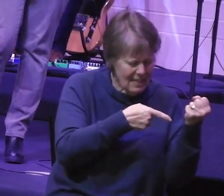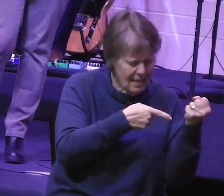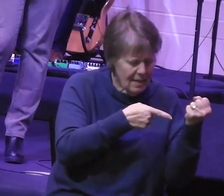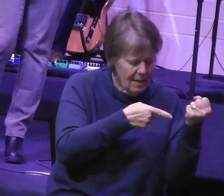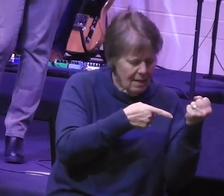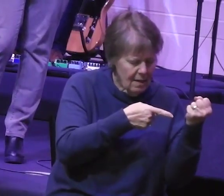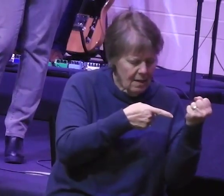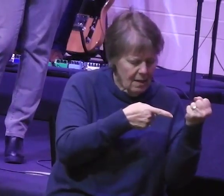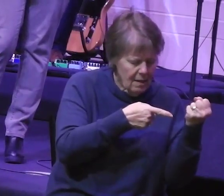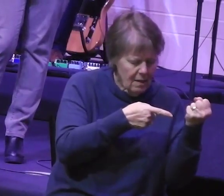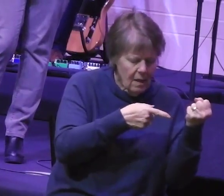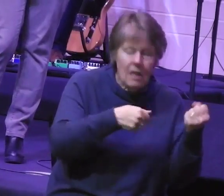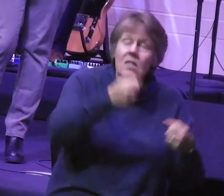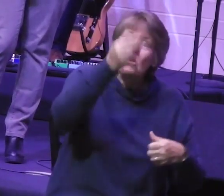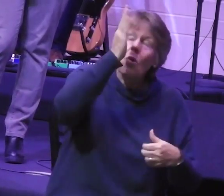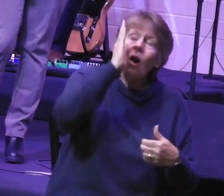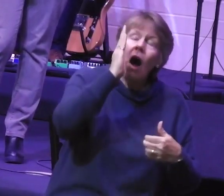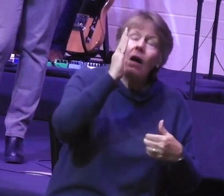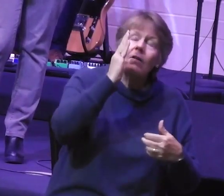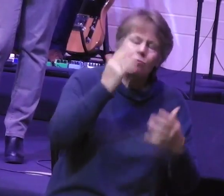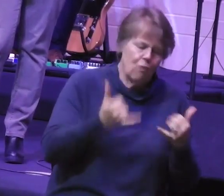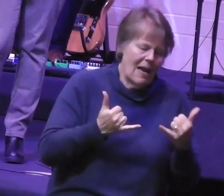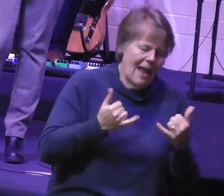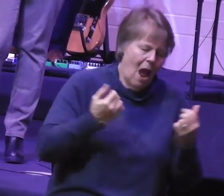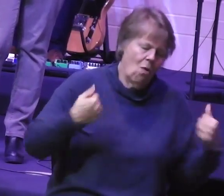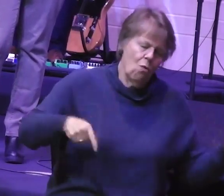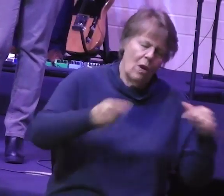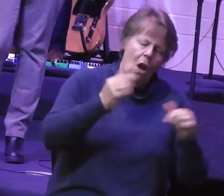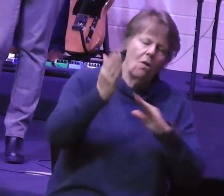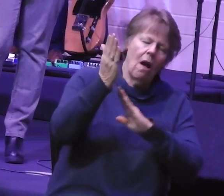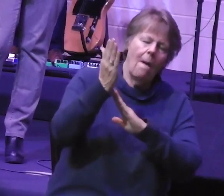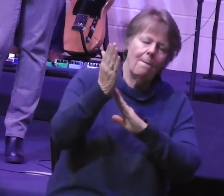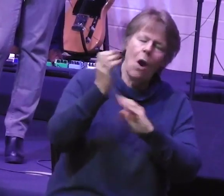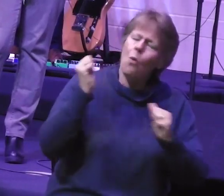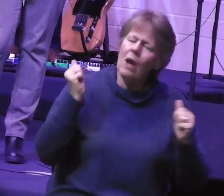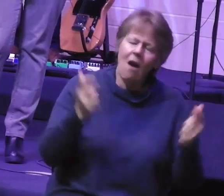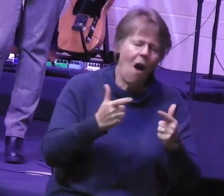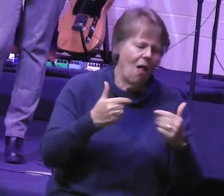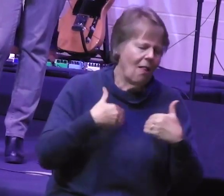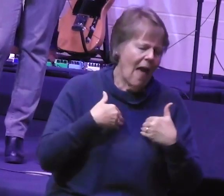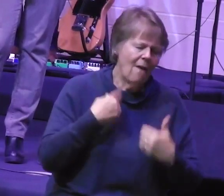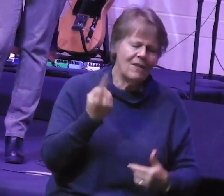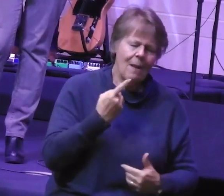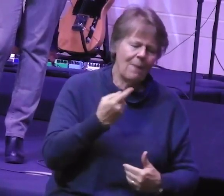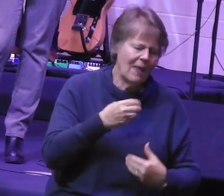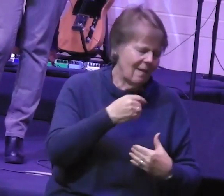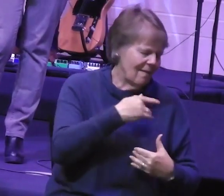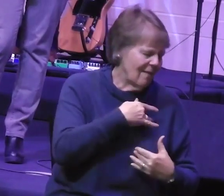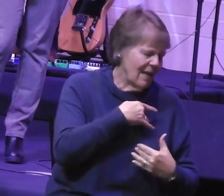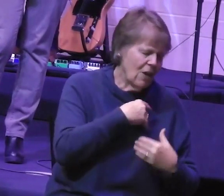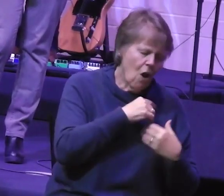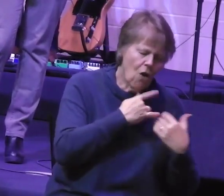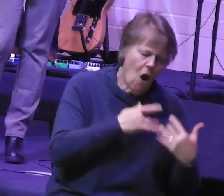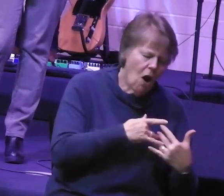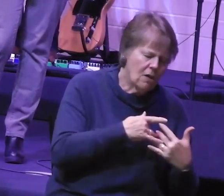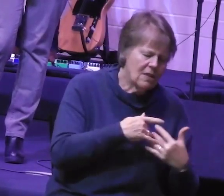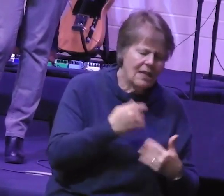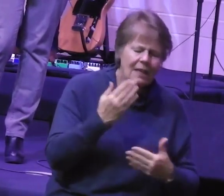And so, God, we come right now, and we all have something on our hearts. We all have something that's heavy in our lives.